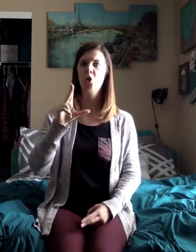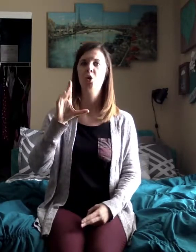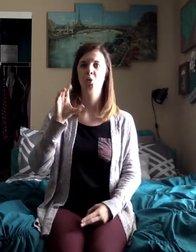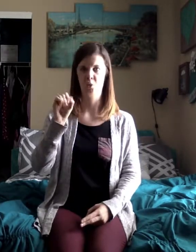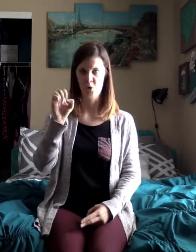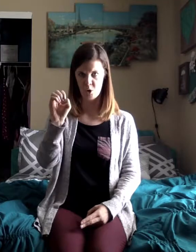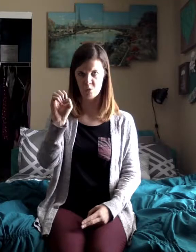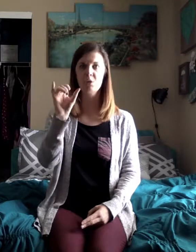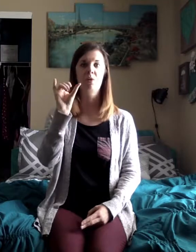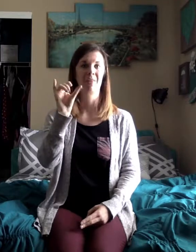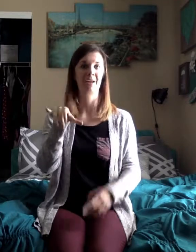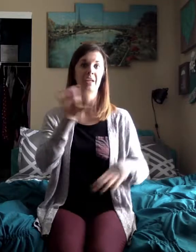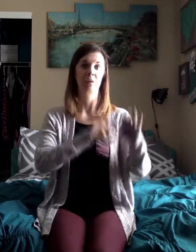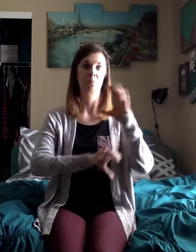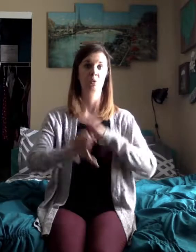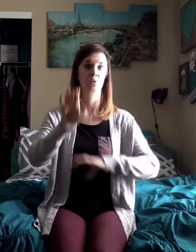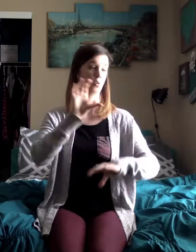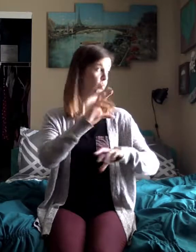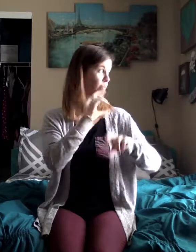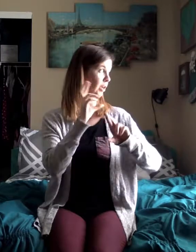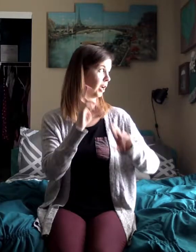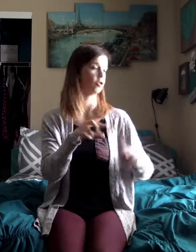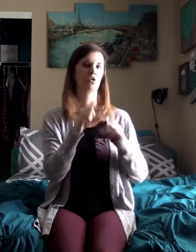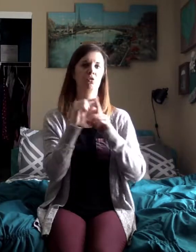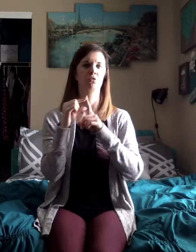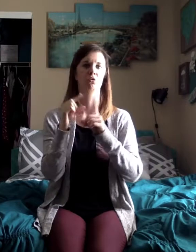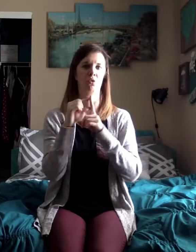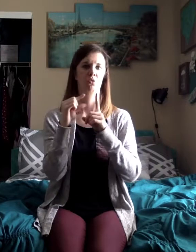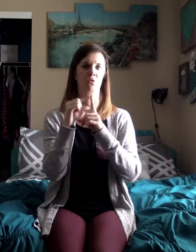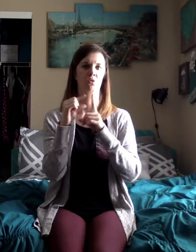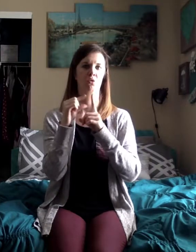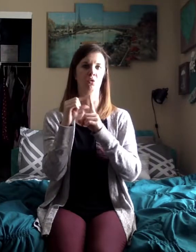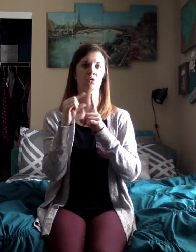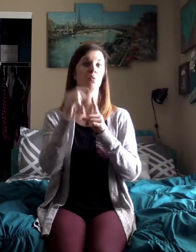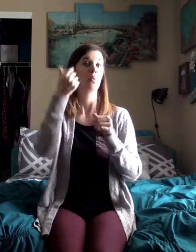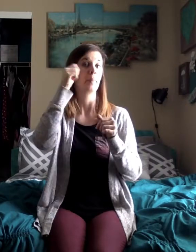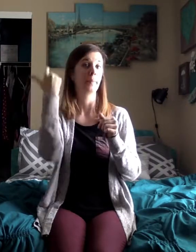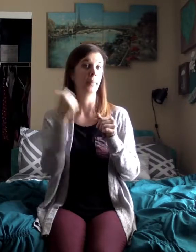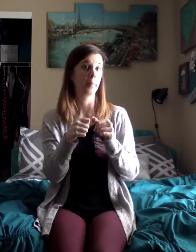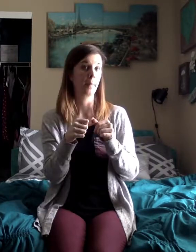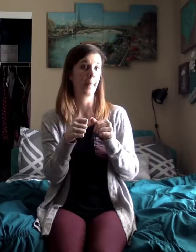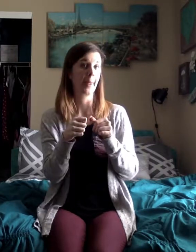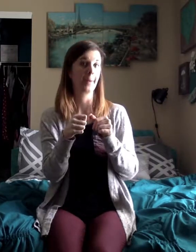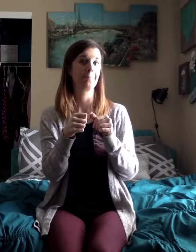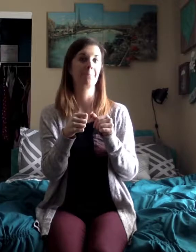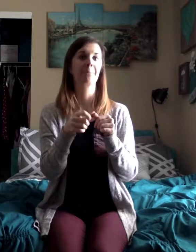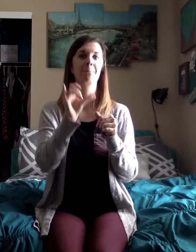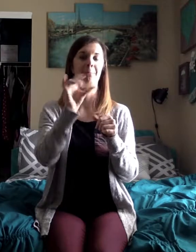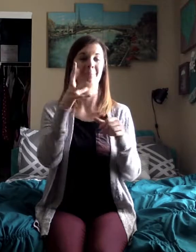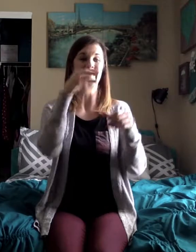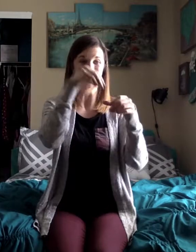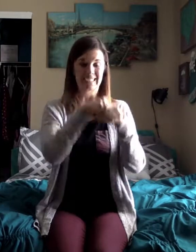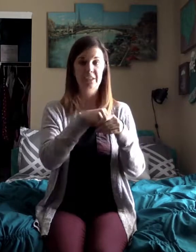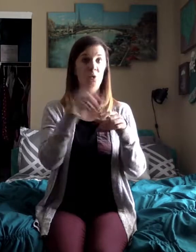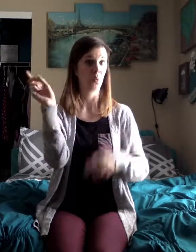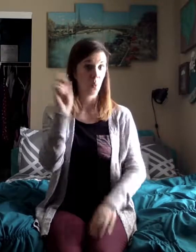chemical reaction in words. So again, we need to make sure we remember that it's in the chloroplast of the plant, or the plant